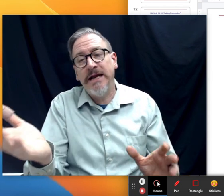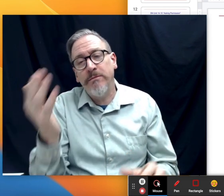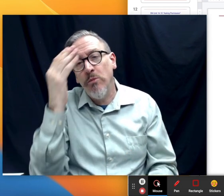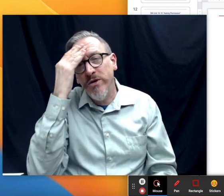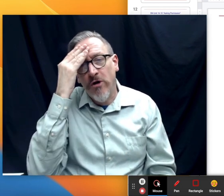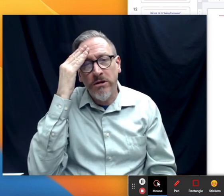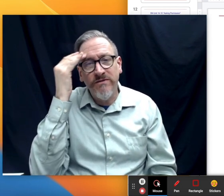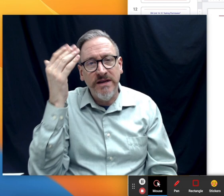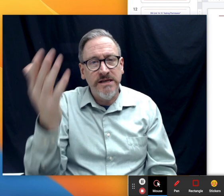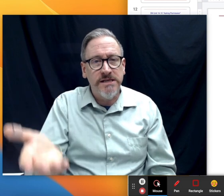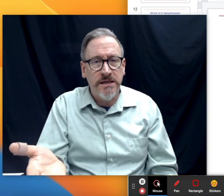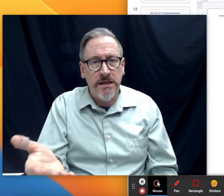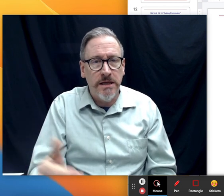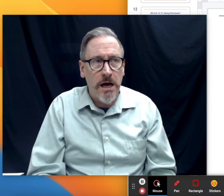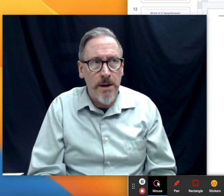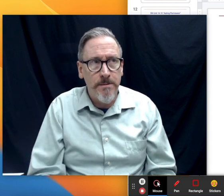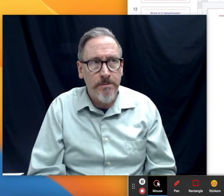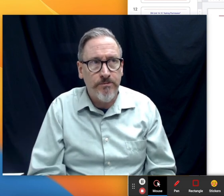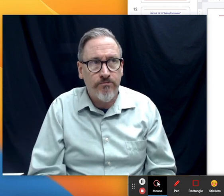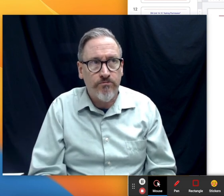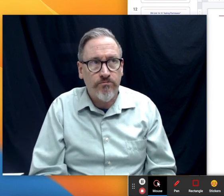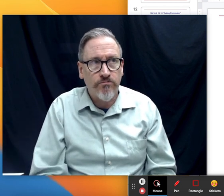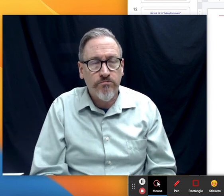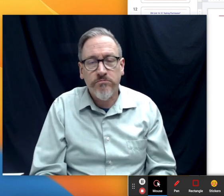And with all of these,